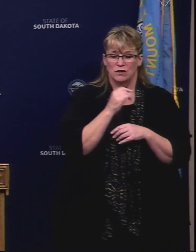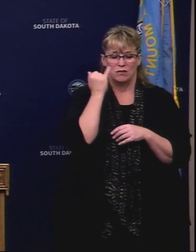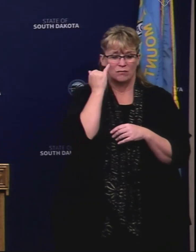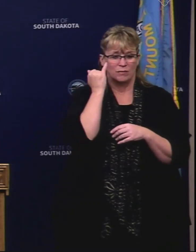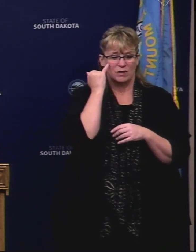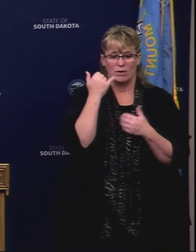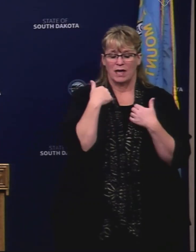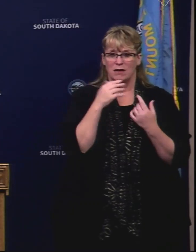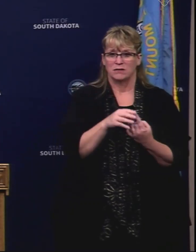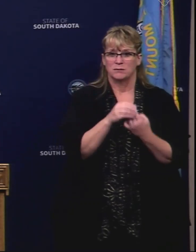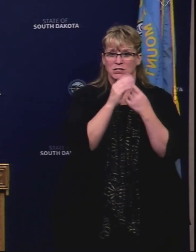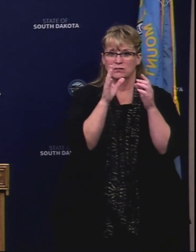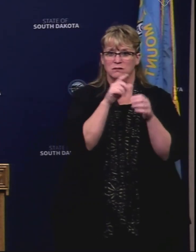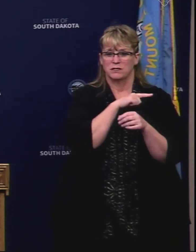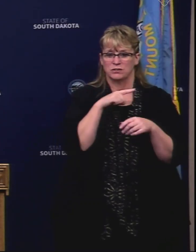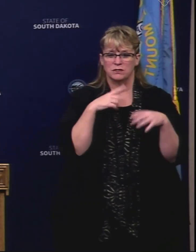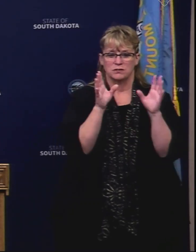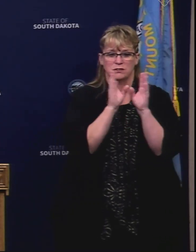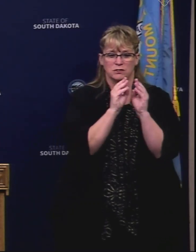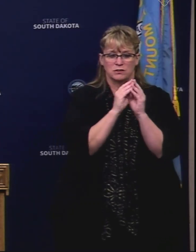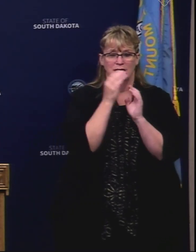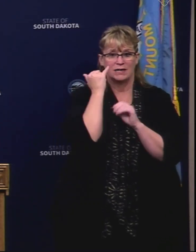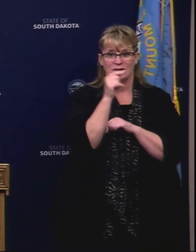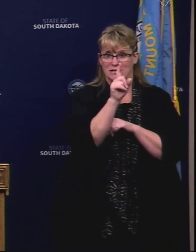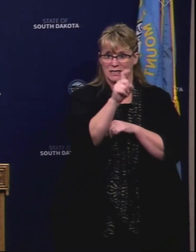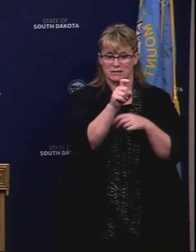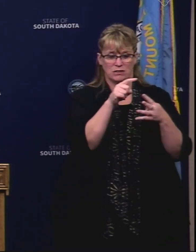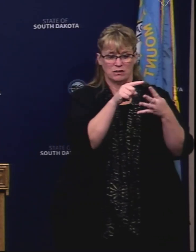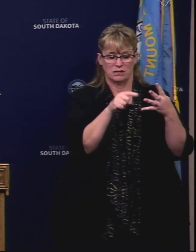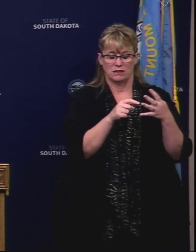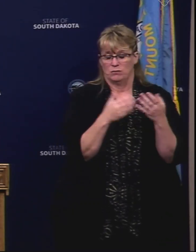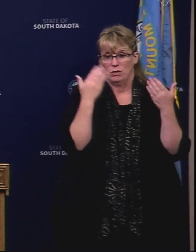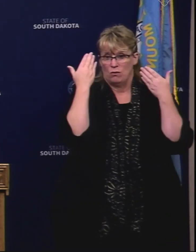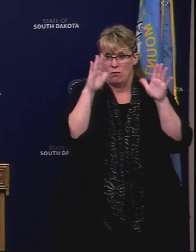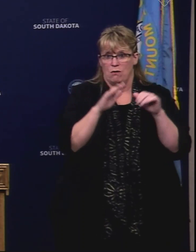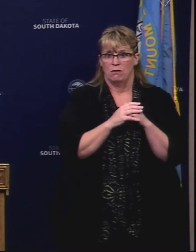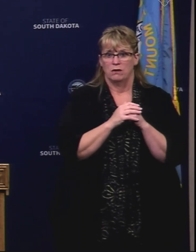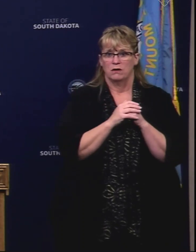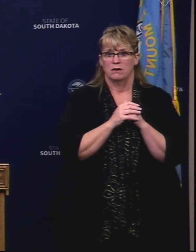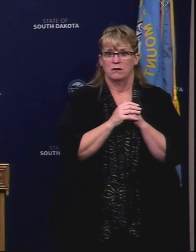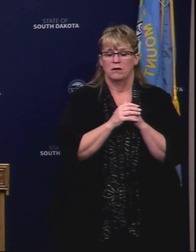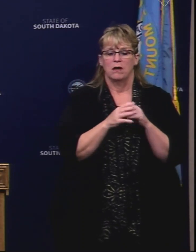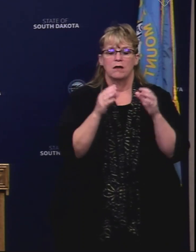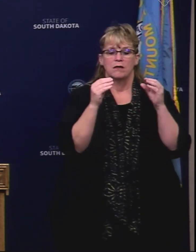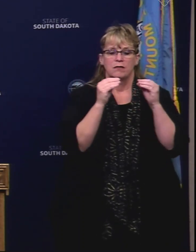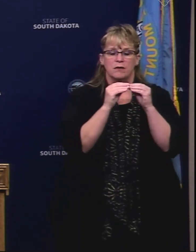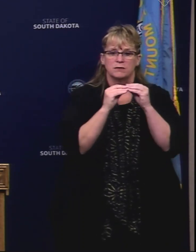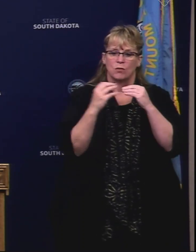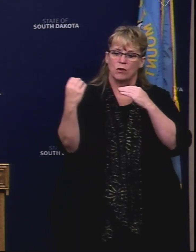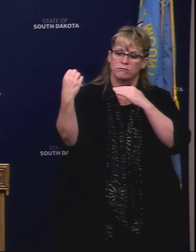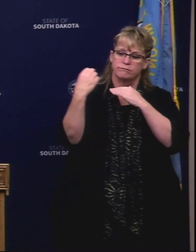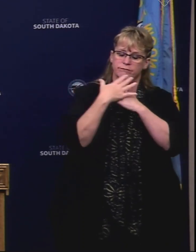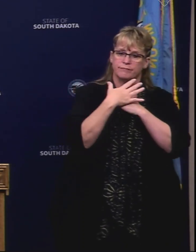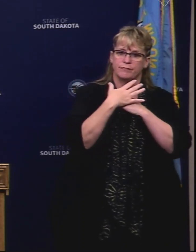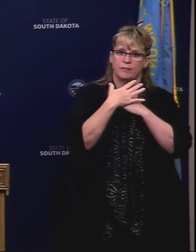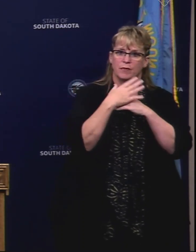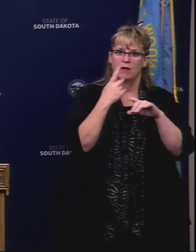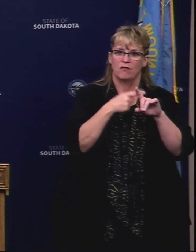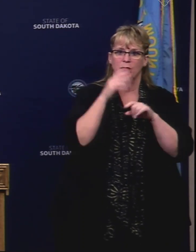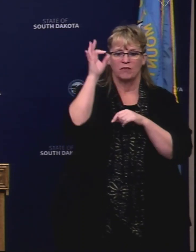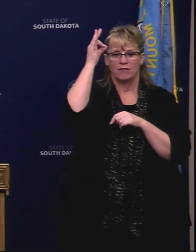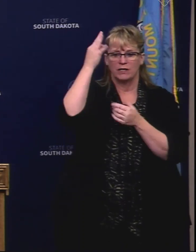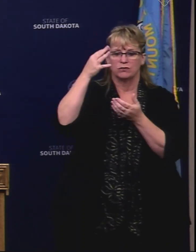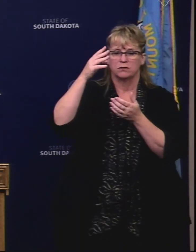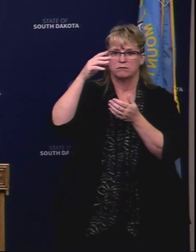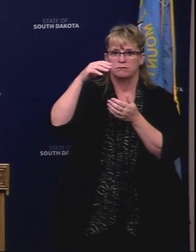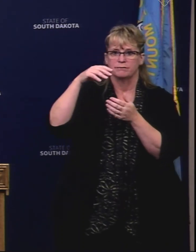legislative session or what it would look like or if one is necessary is because there is continued guidance coming out of Treasury from the federal